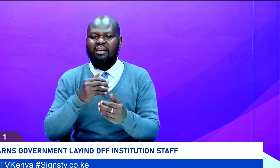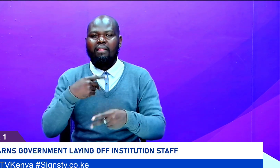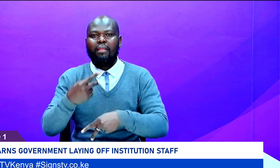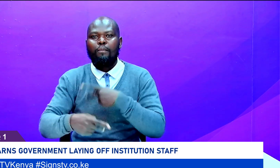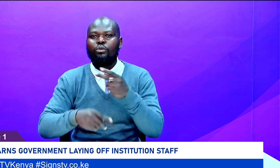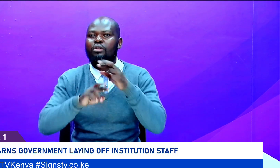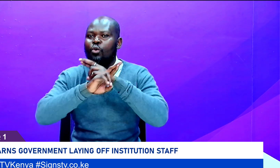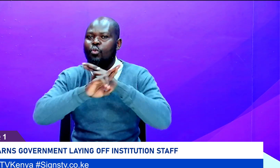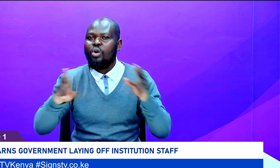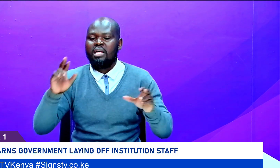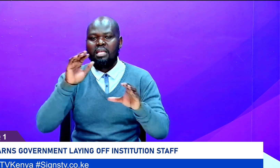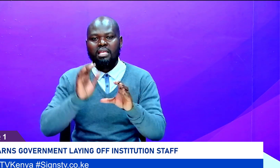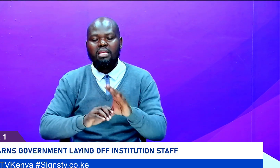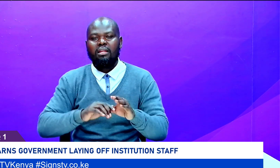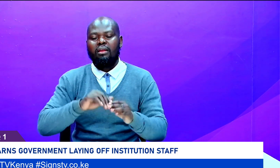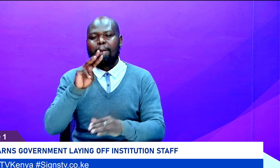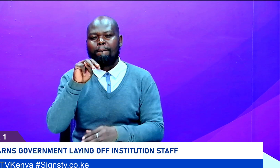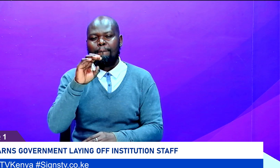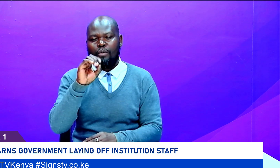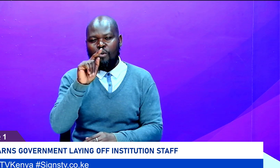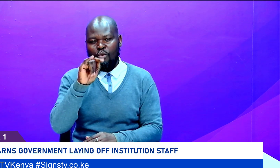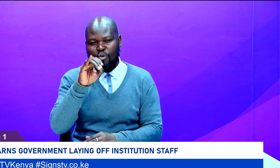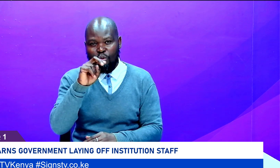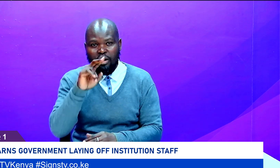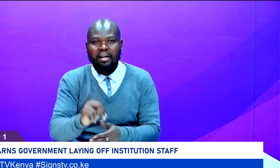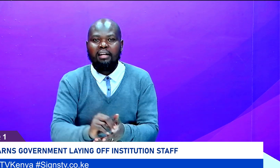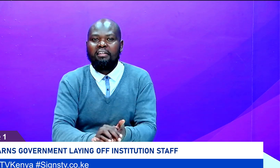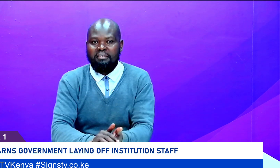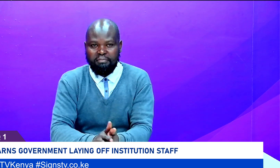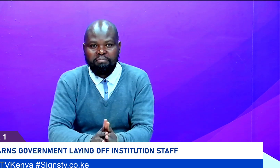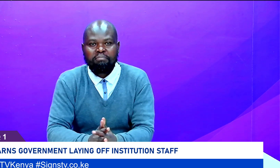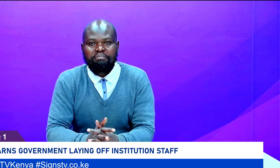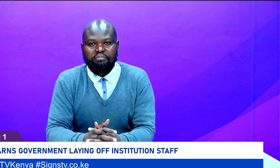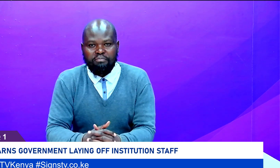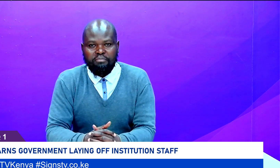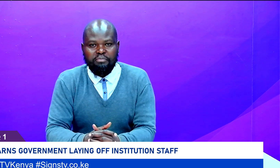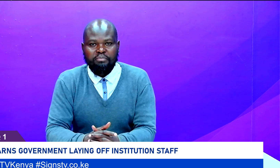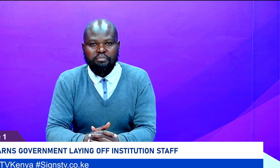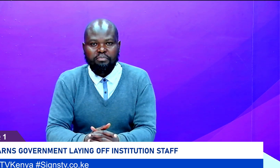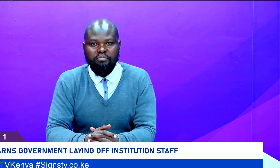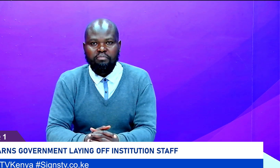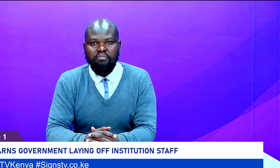longer a distant threat. It is a process already in motion.